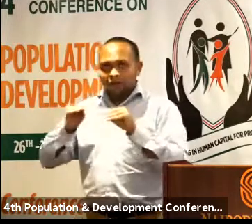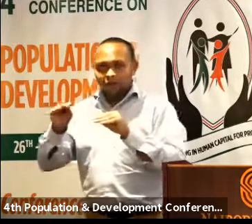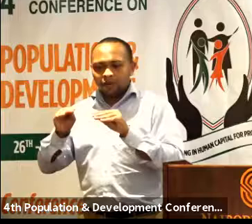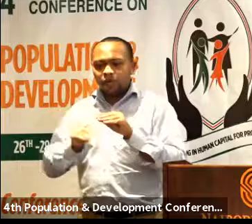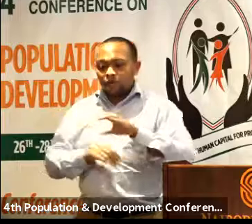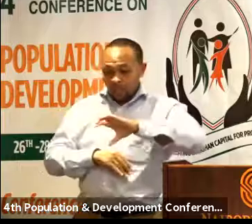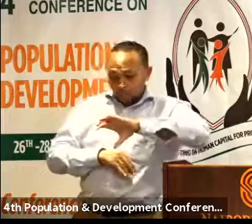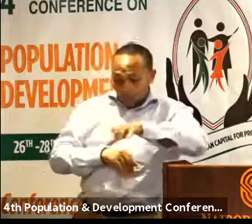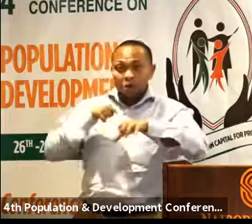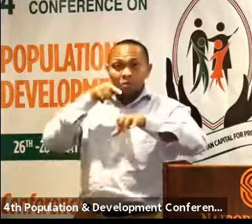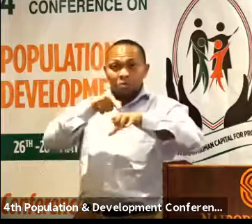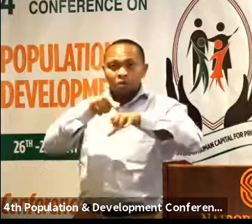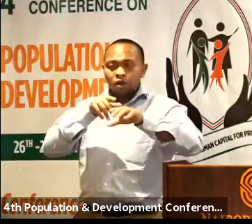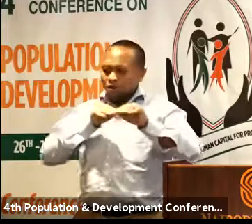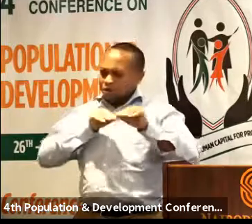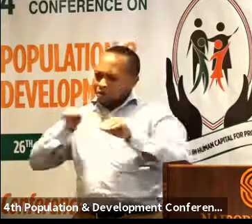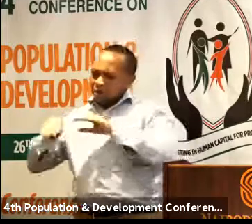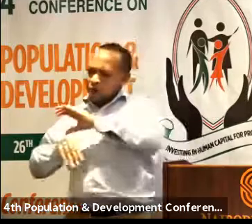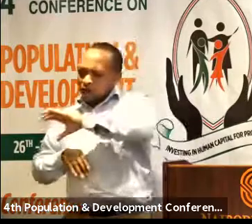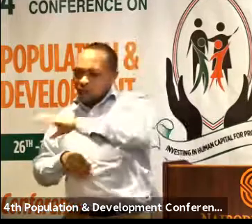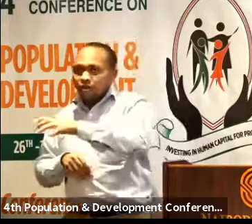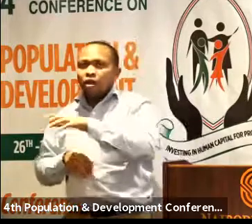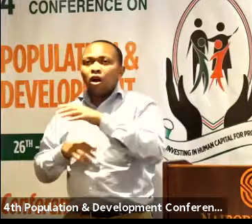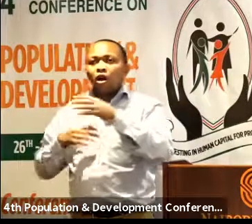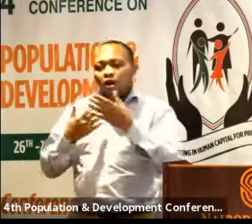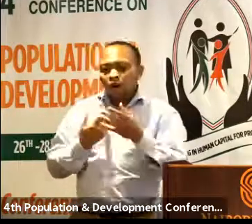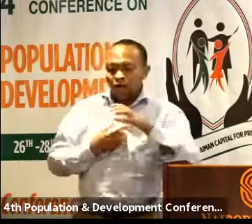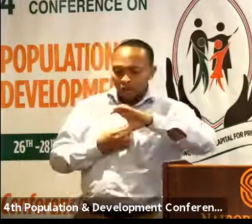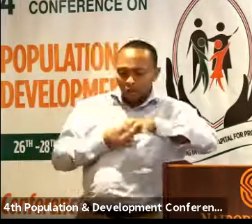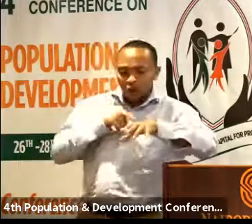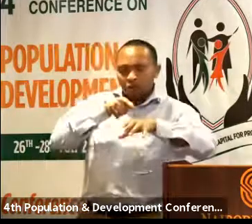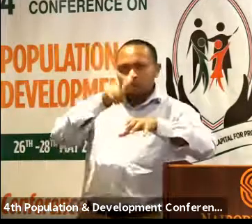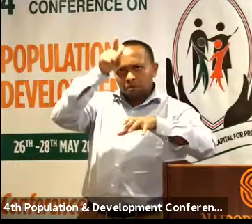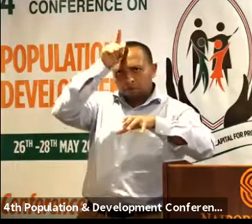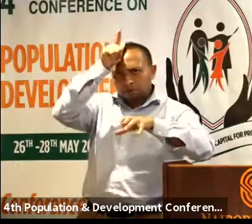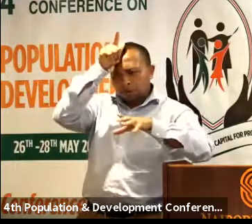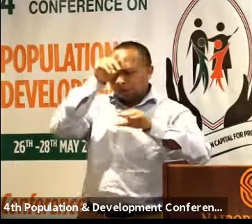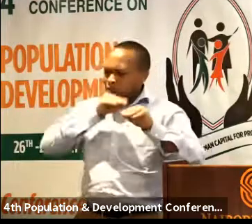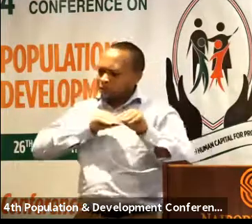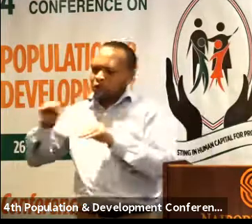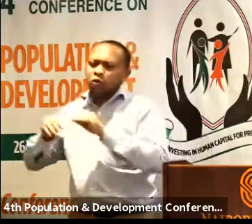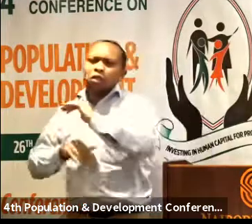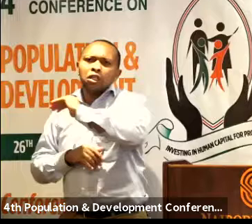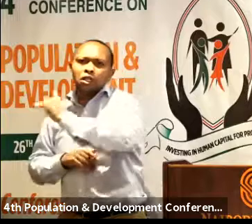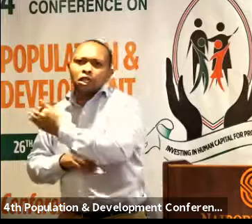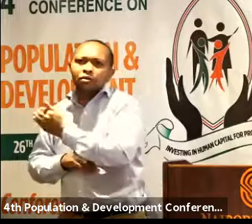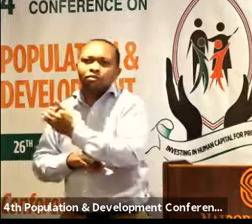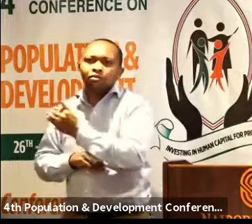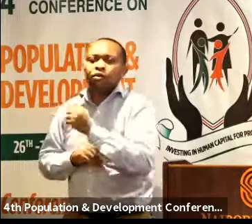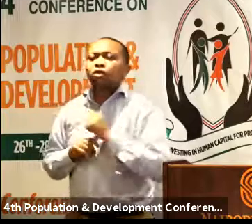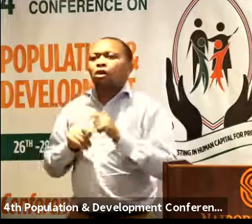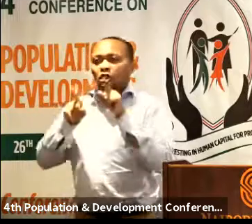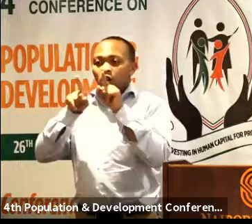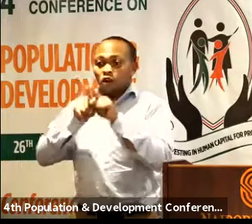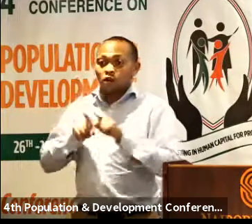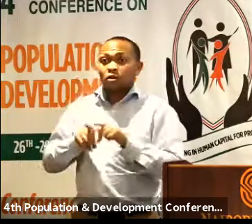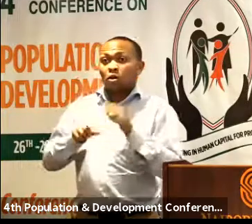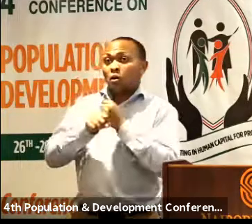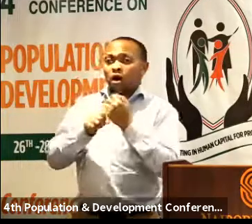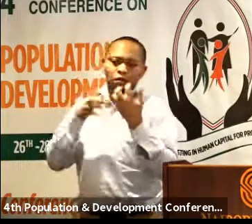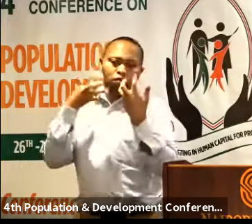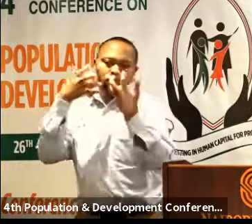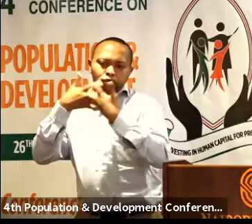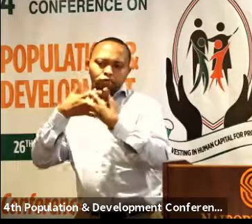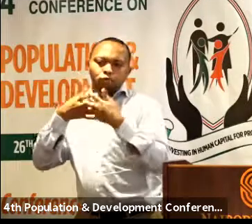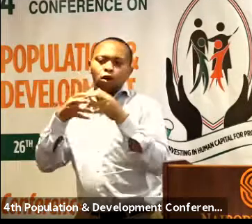from rural areas into our cities becomes important. Thirdly, working in an integrated manner is so important that stakeholders